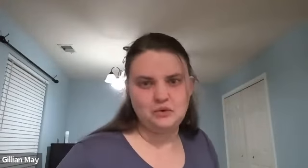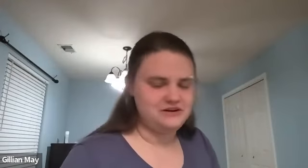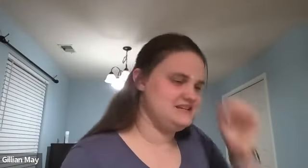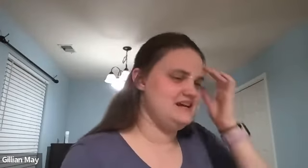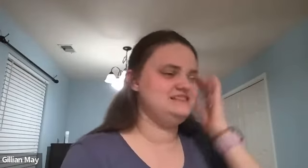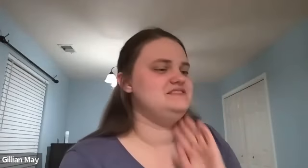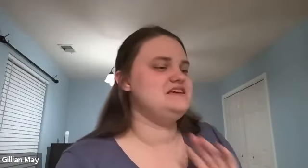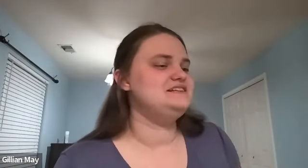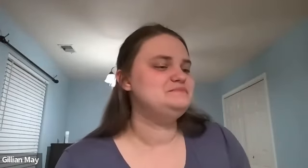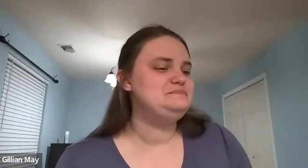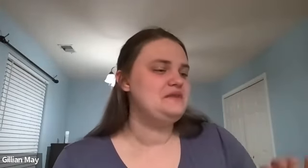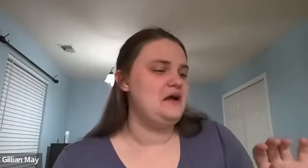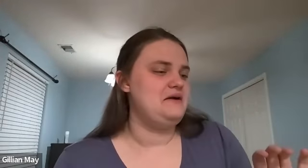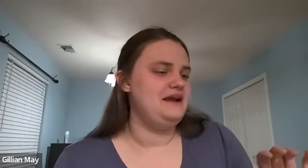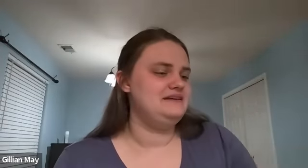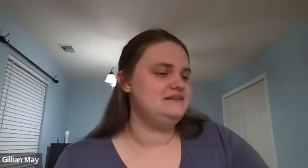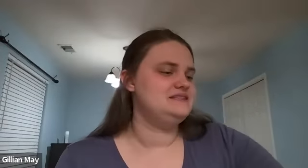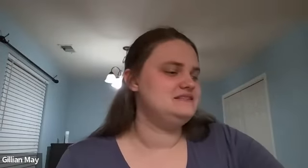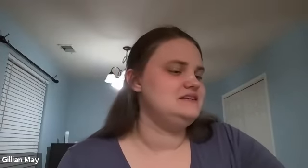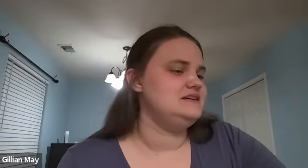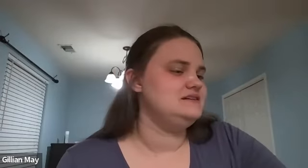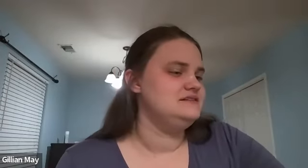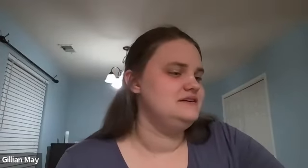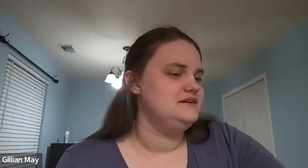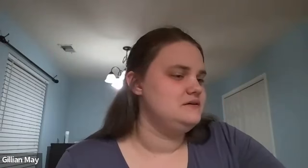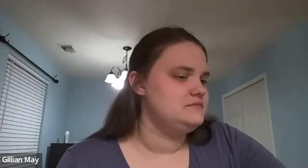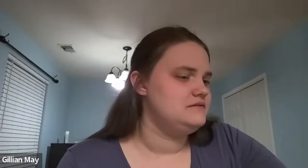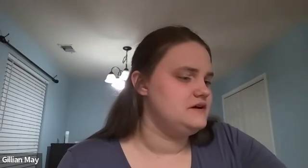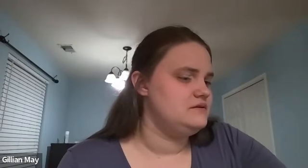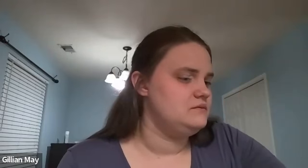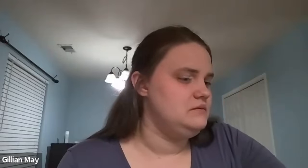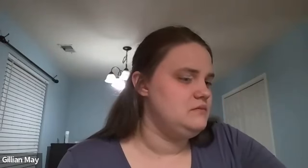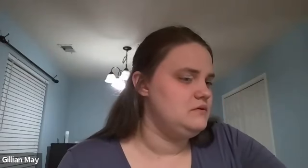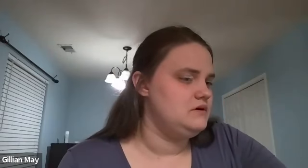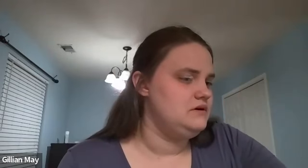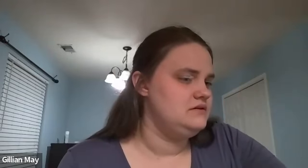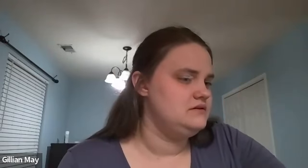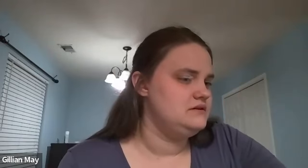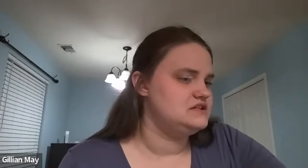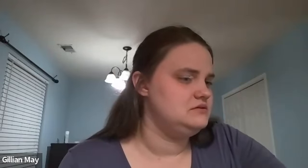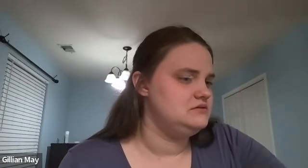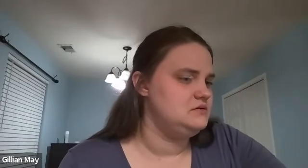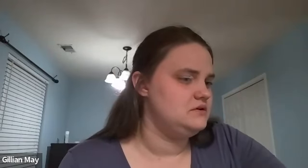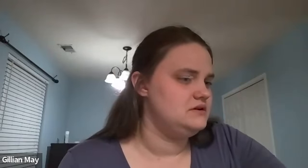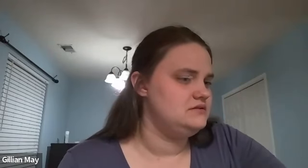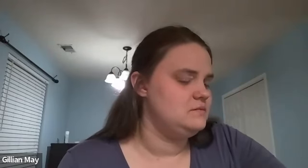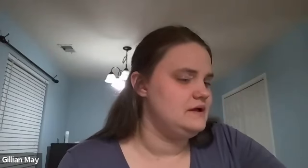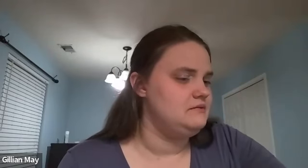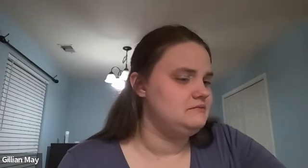stories connected to things. All right, let's see. I'm gonna find one more. That's a good one. Well, maybe